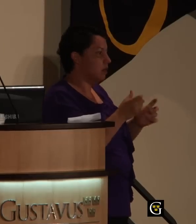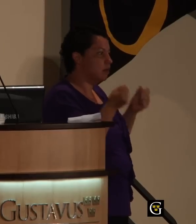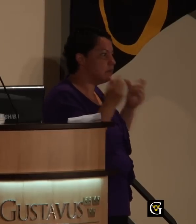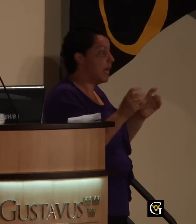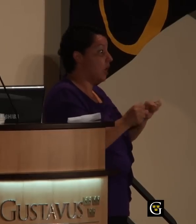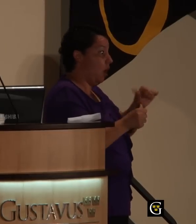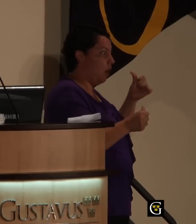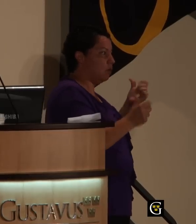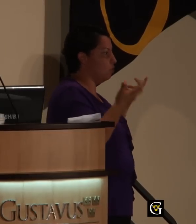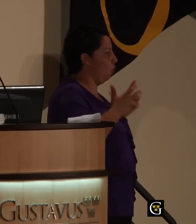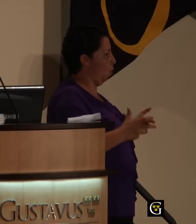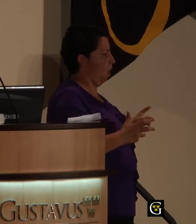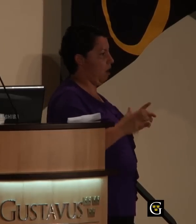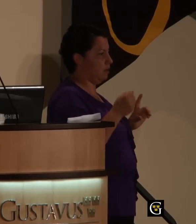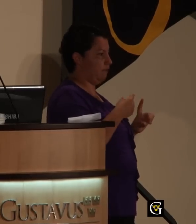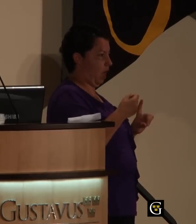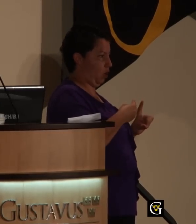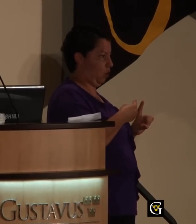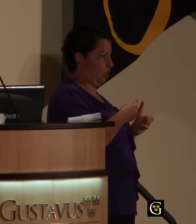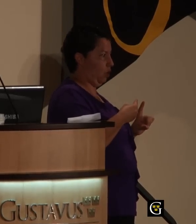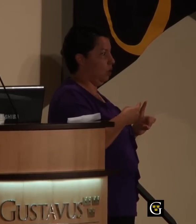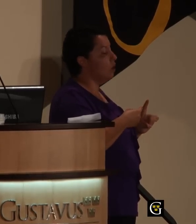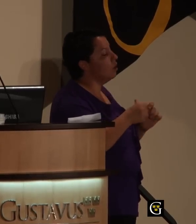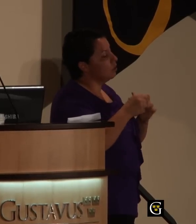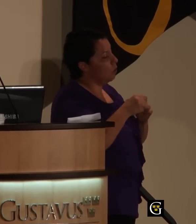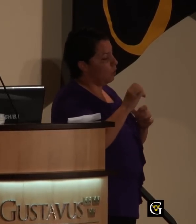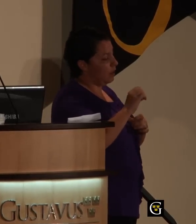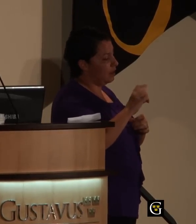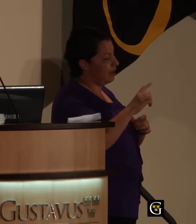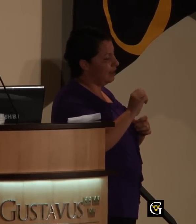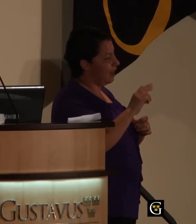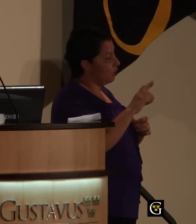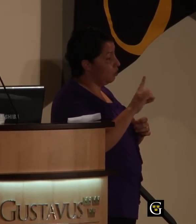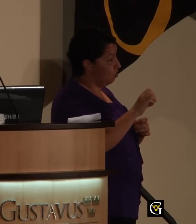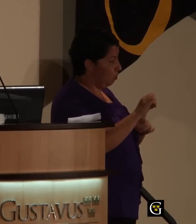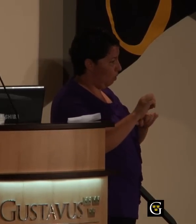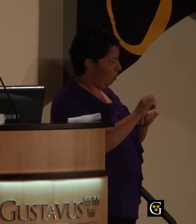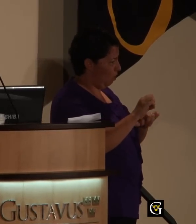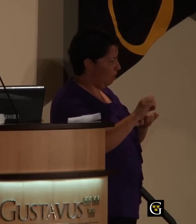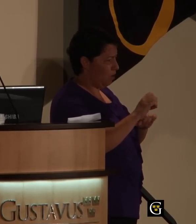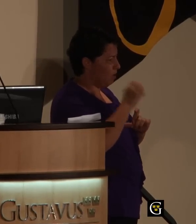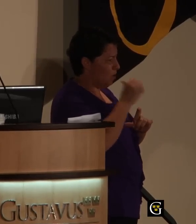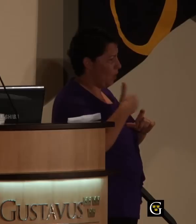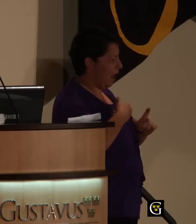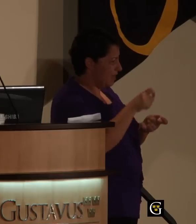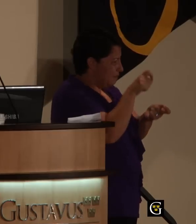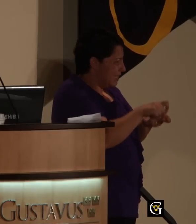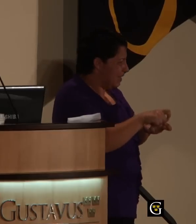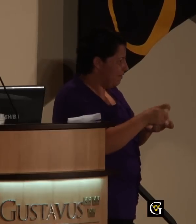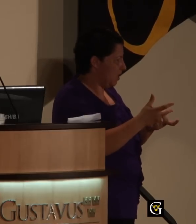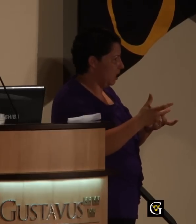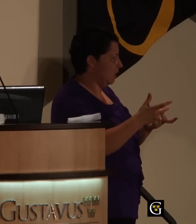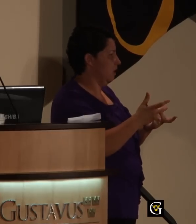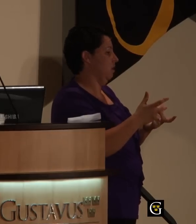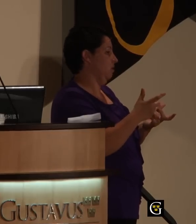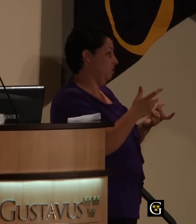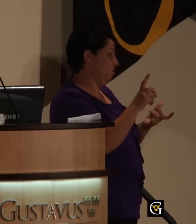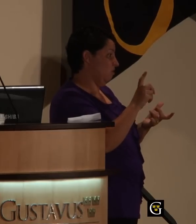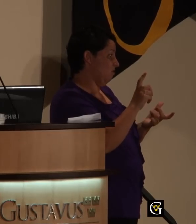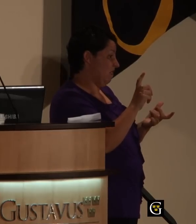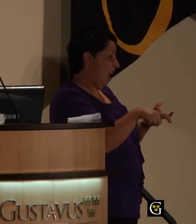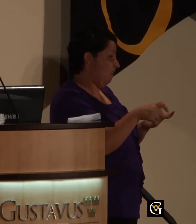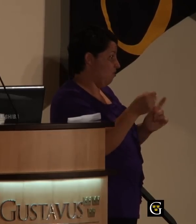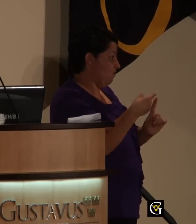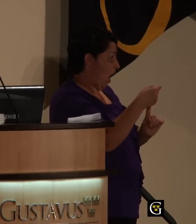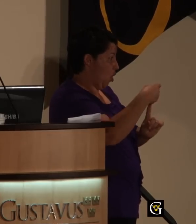to make fire. But with an electrode, you don't get that specificity. You just end up firing everything around the electrode. So it gives you